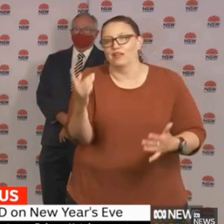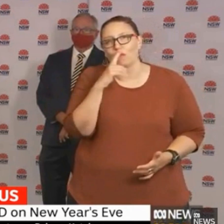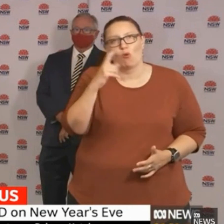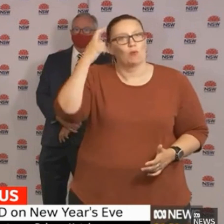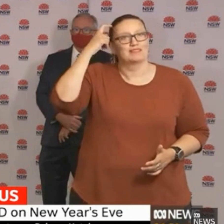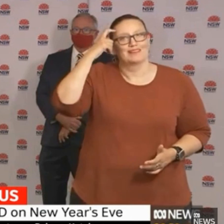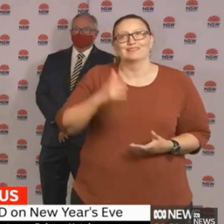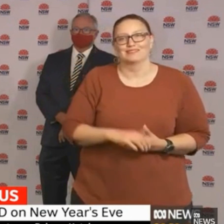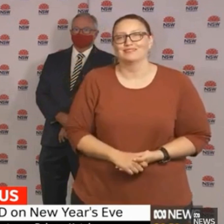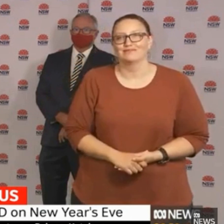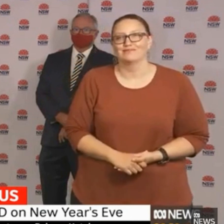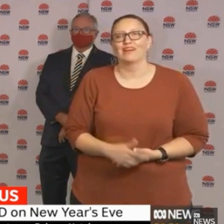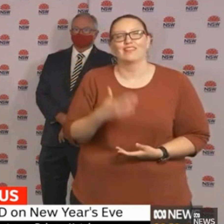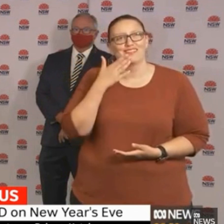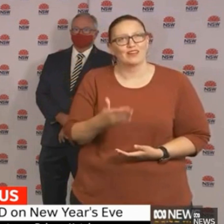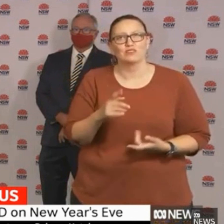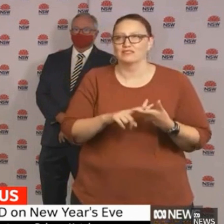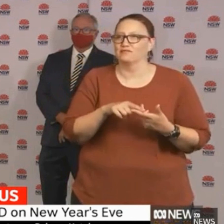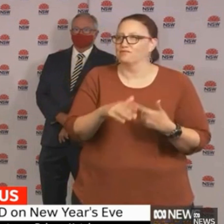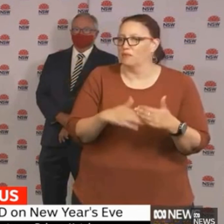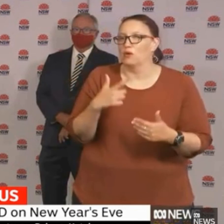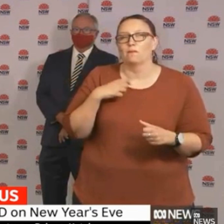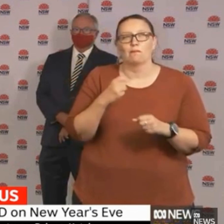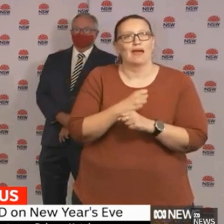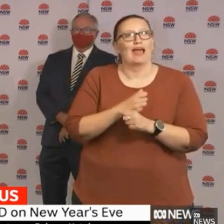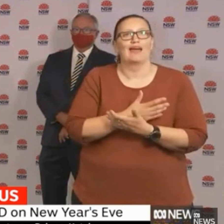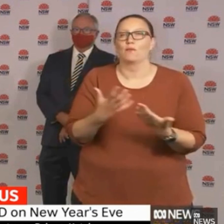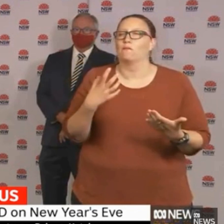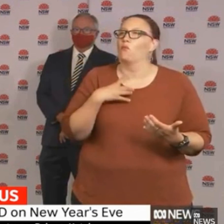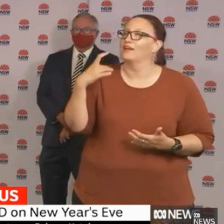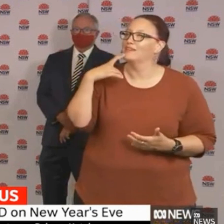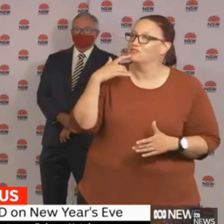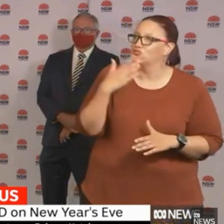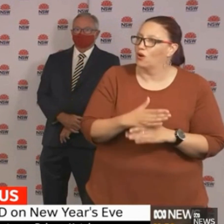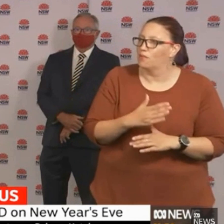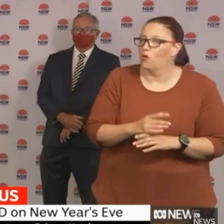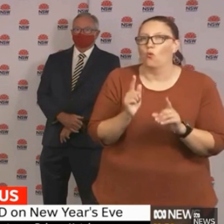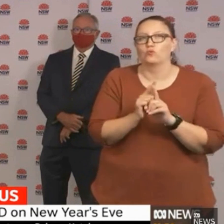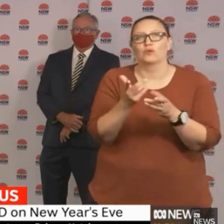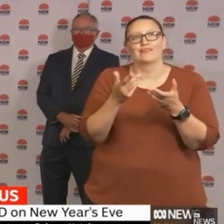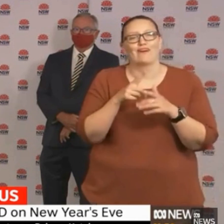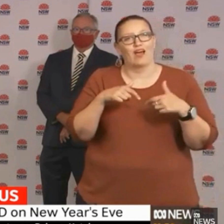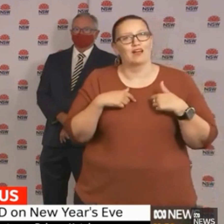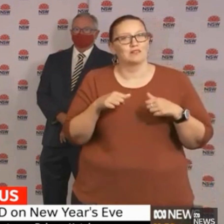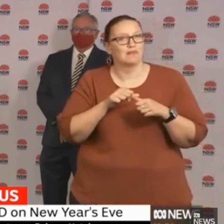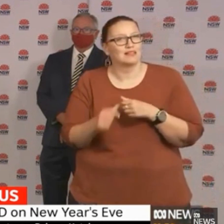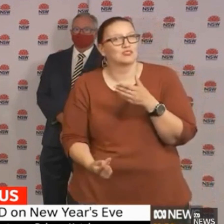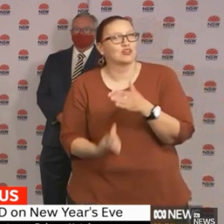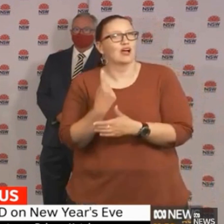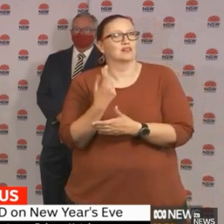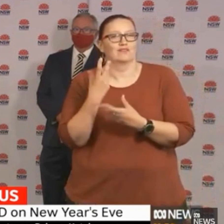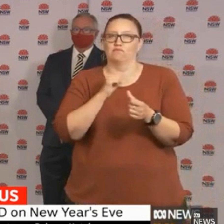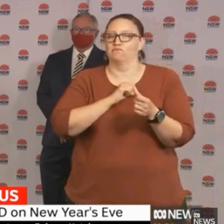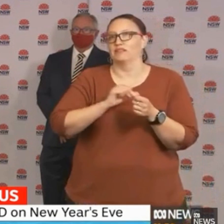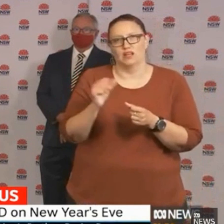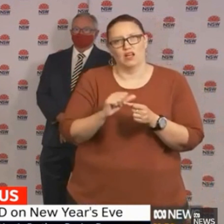loads in the last little while, and I just ask everybody to continue that because it makes everybody's job easier and it also gives us the best chance of having a